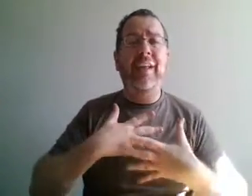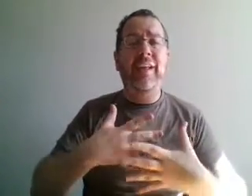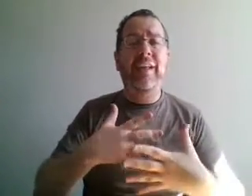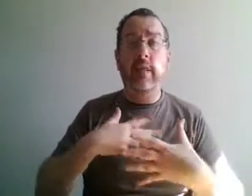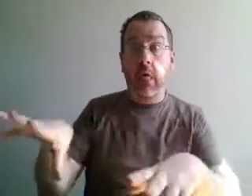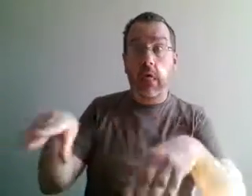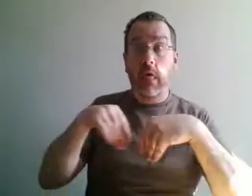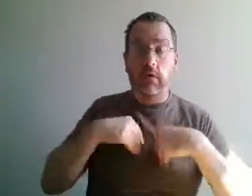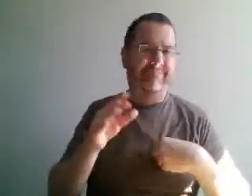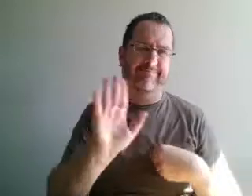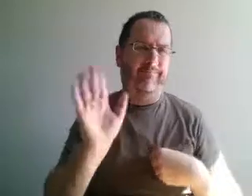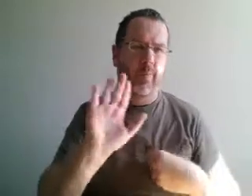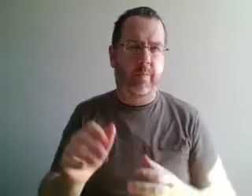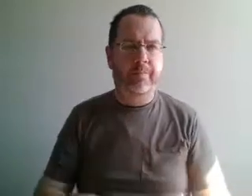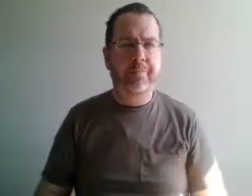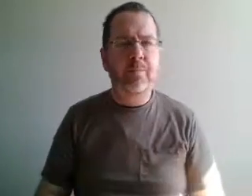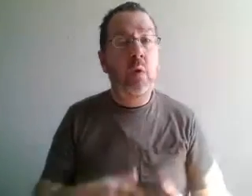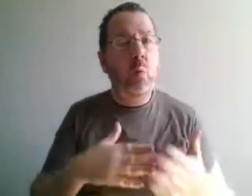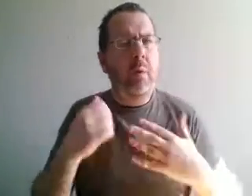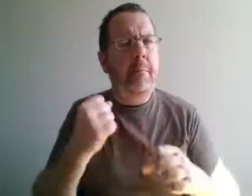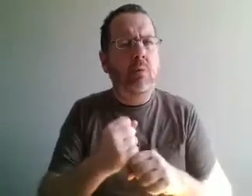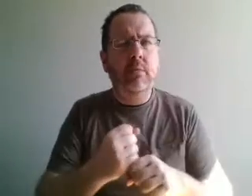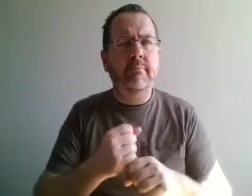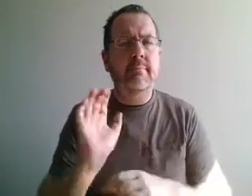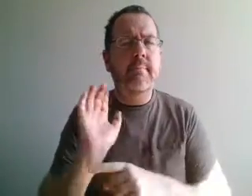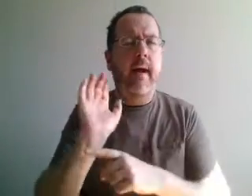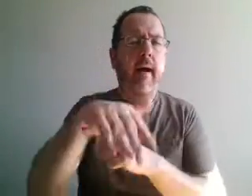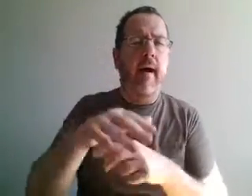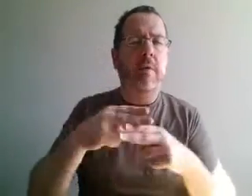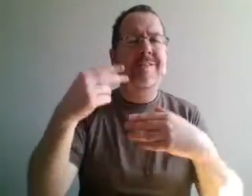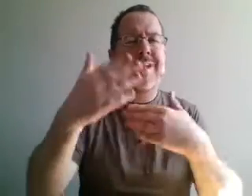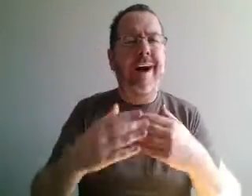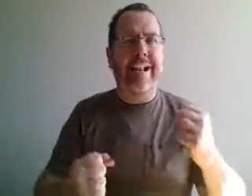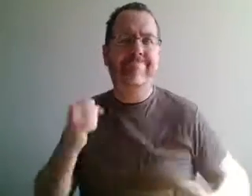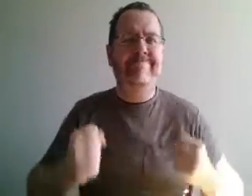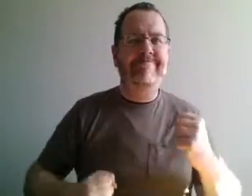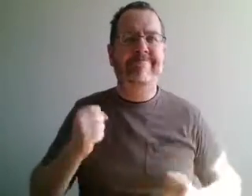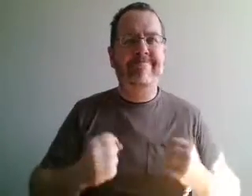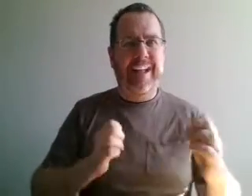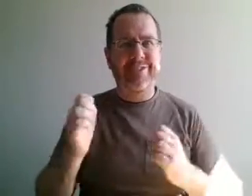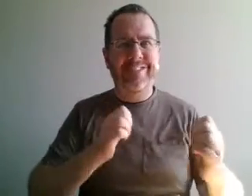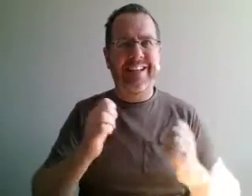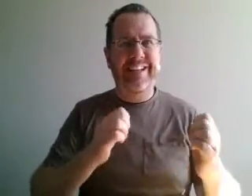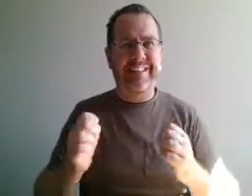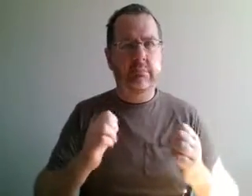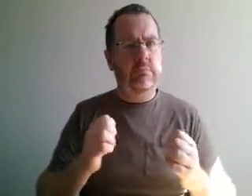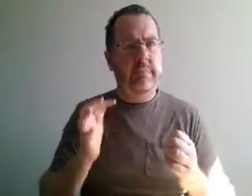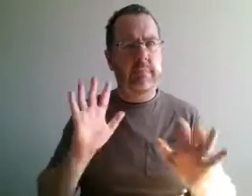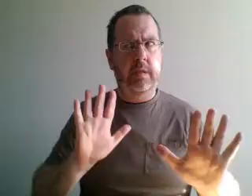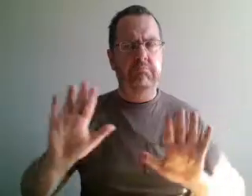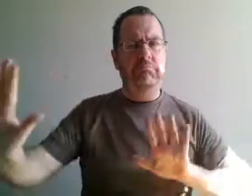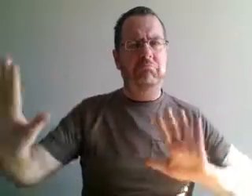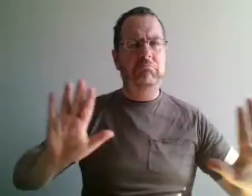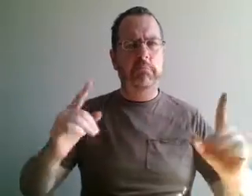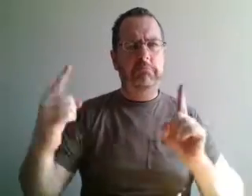are out exercising at the moment, and although they're trying to keep their distance from people, for example, the presence of droplets in the